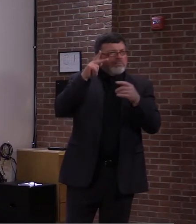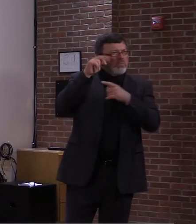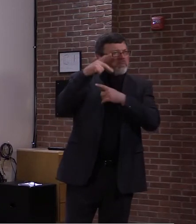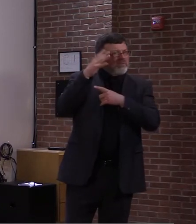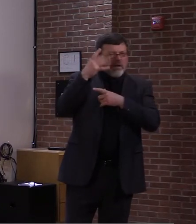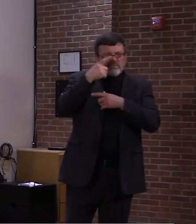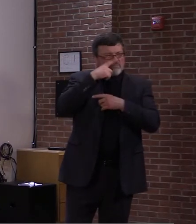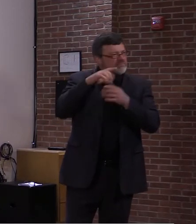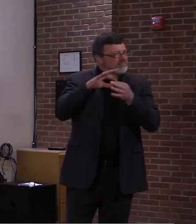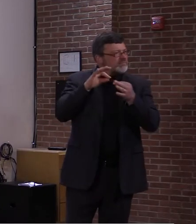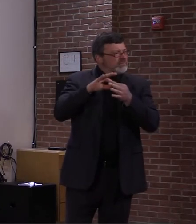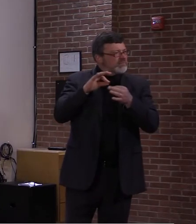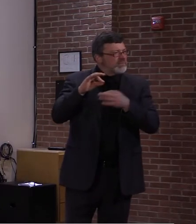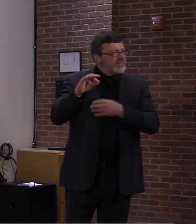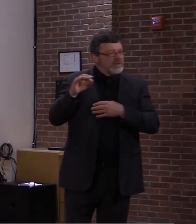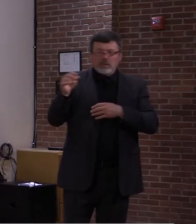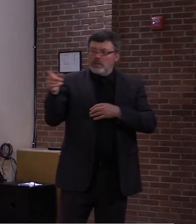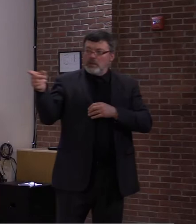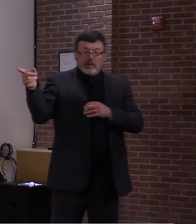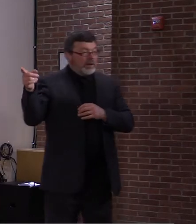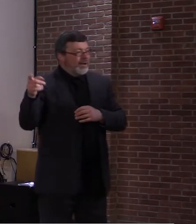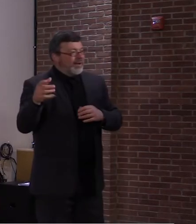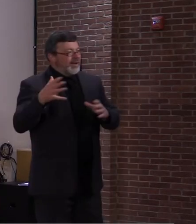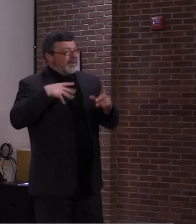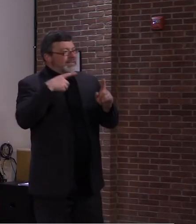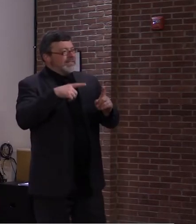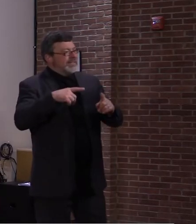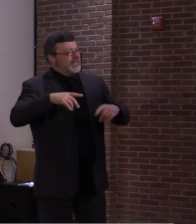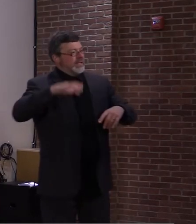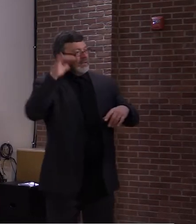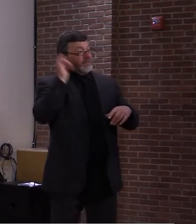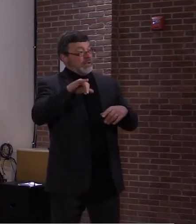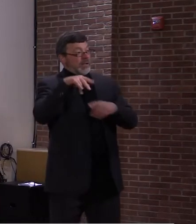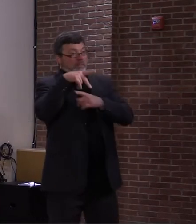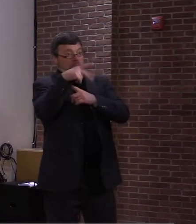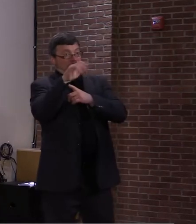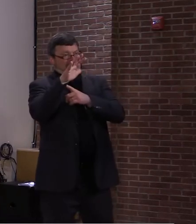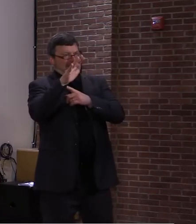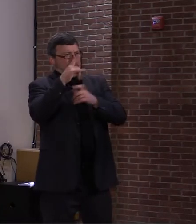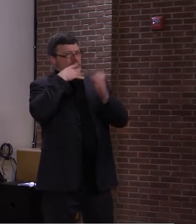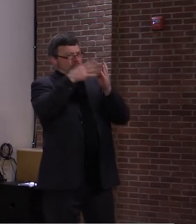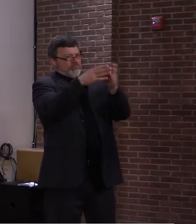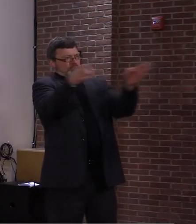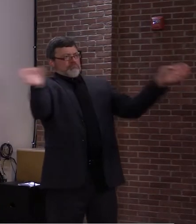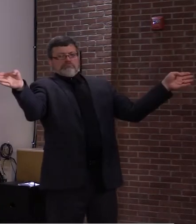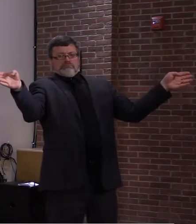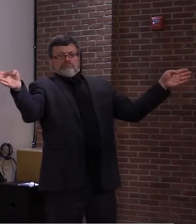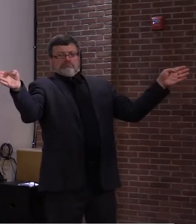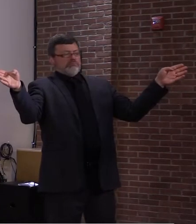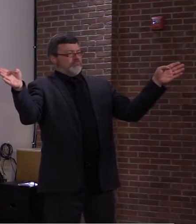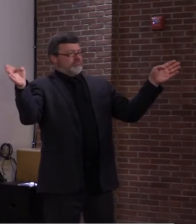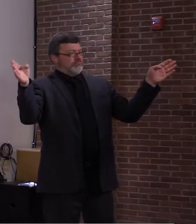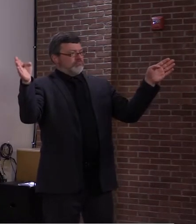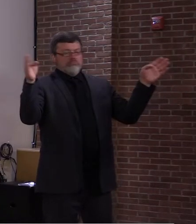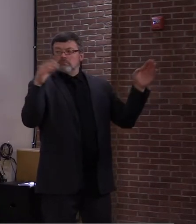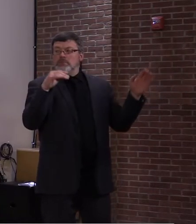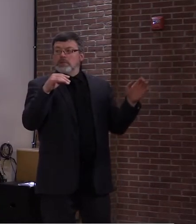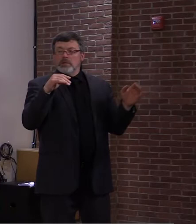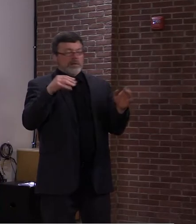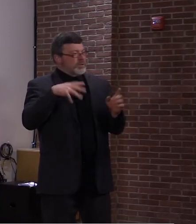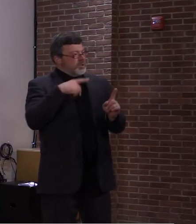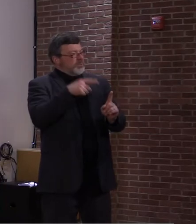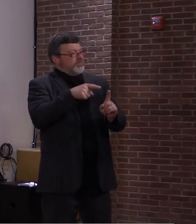good about that. But this is much broader. I do think that it... you know, we need to give